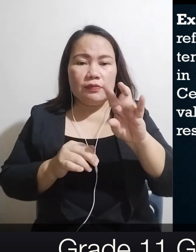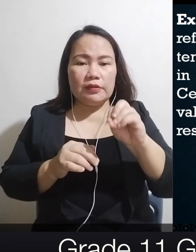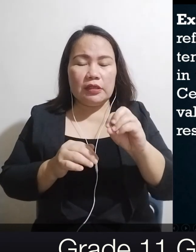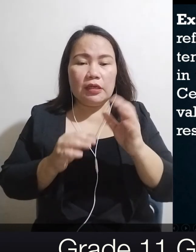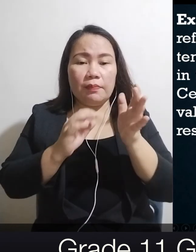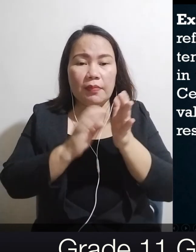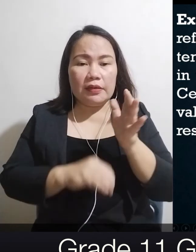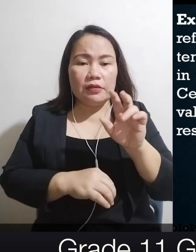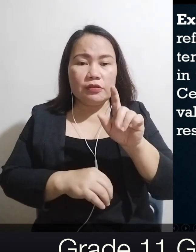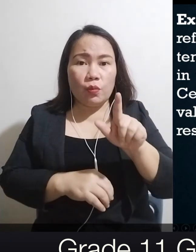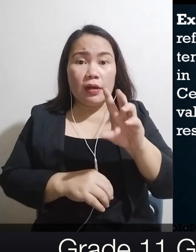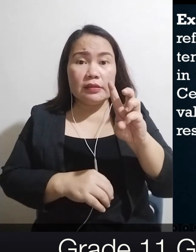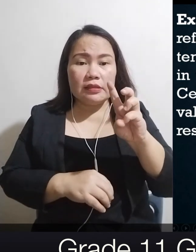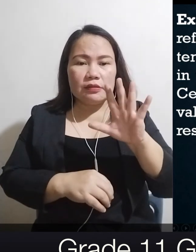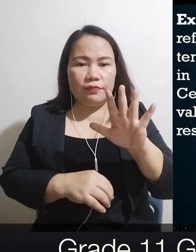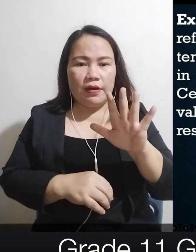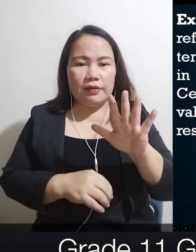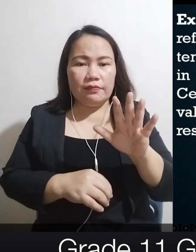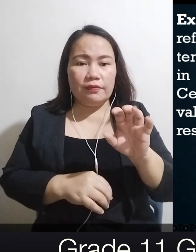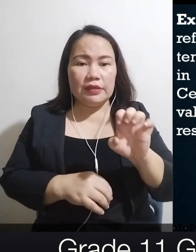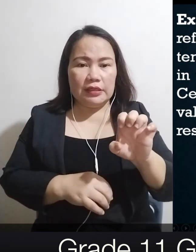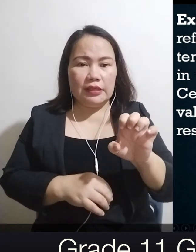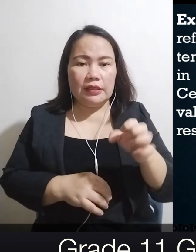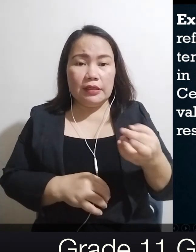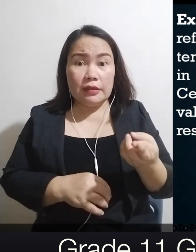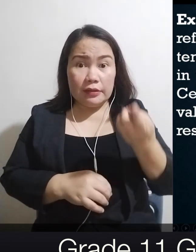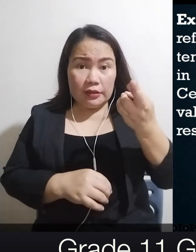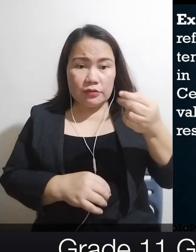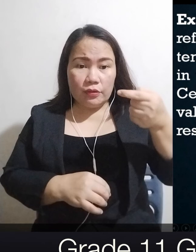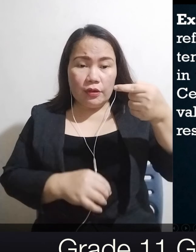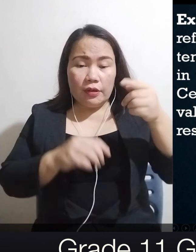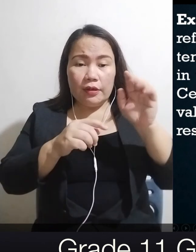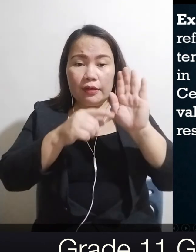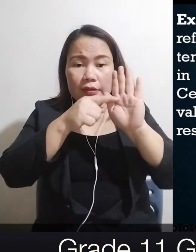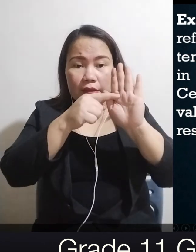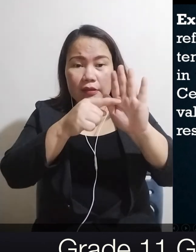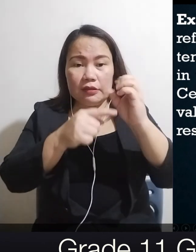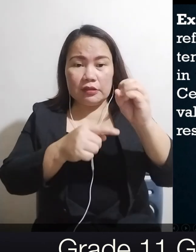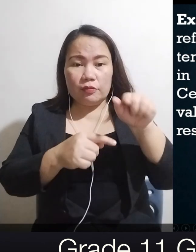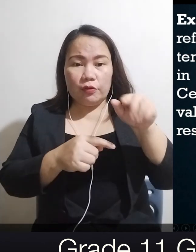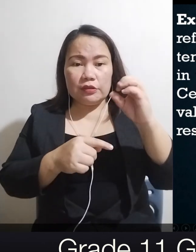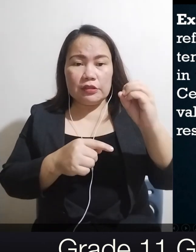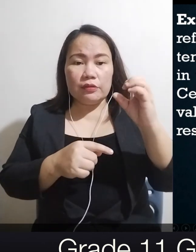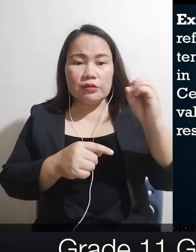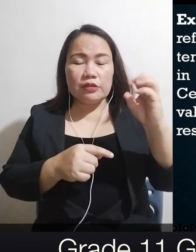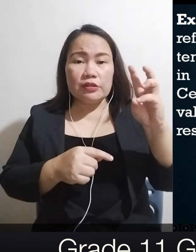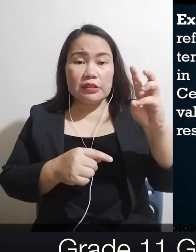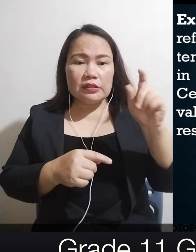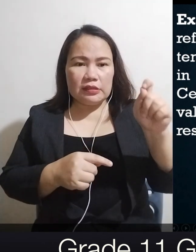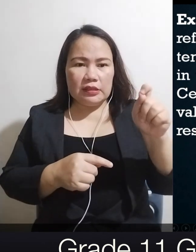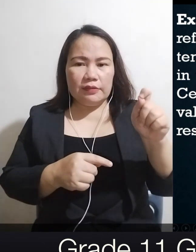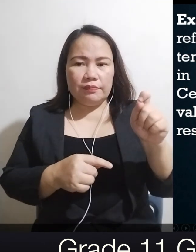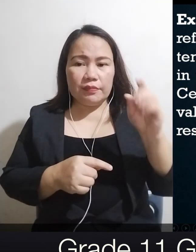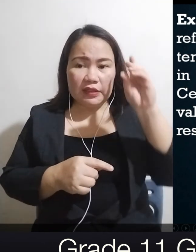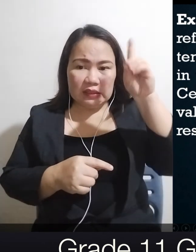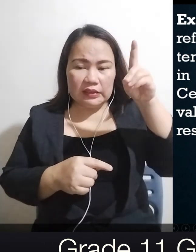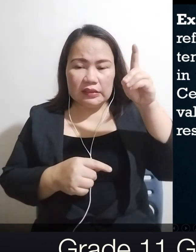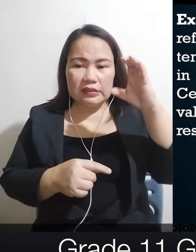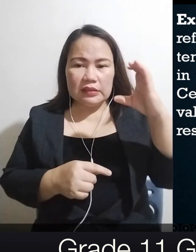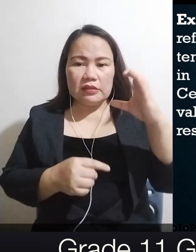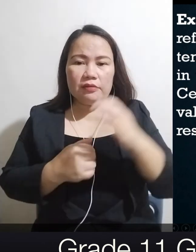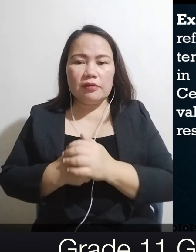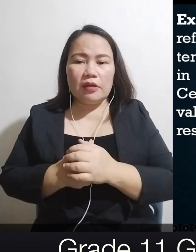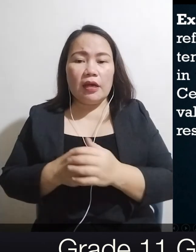to 170 minus 165 e raised to negative 0.06 T